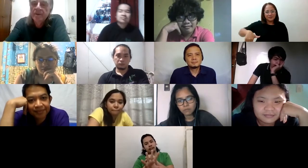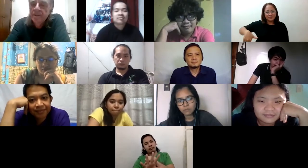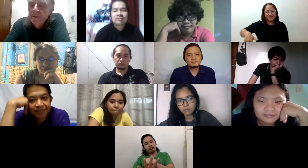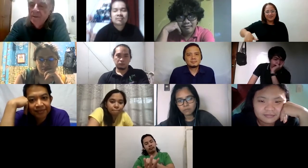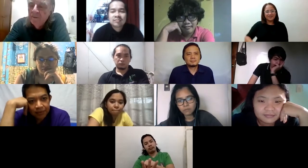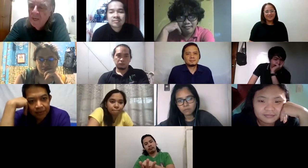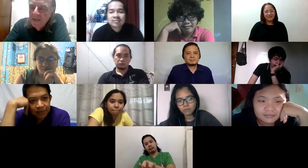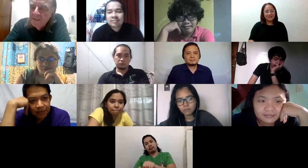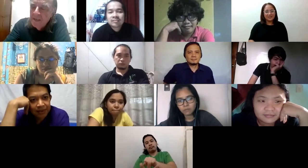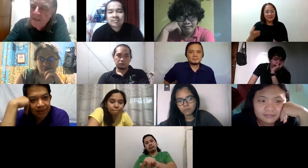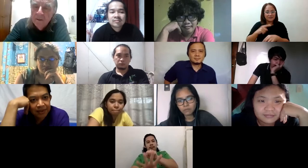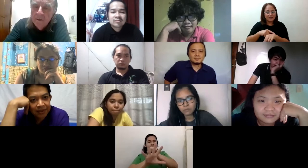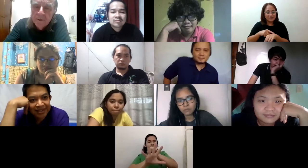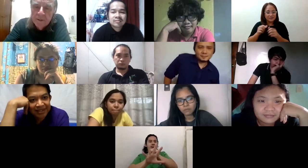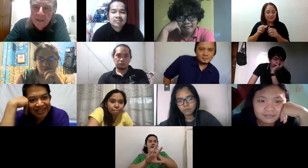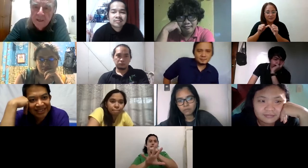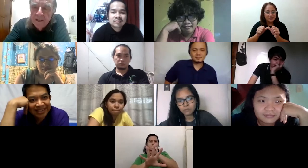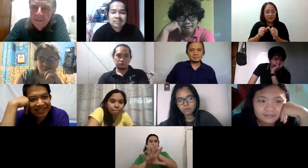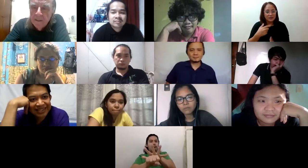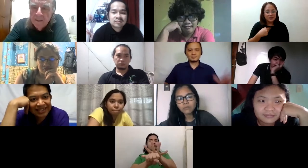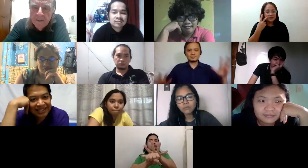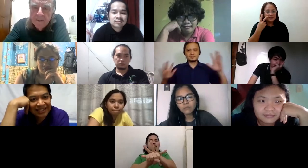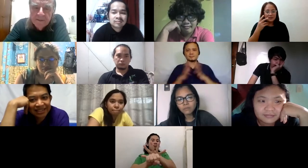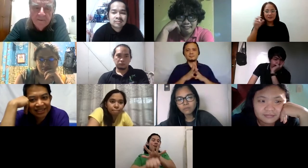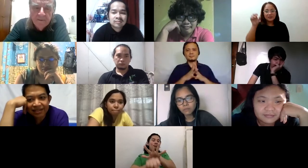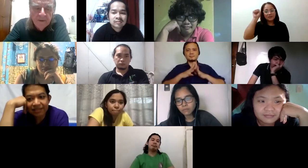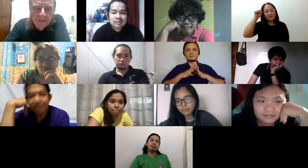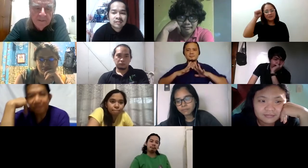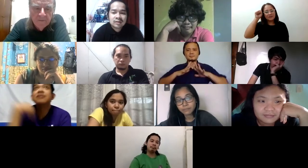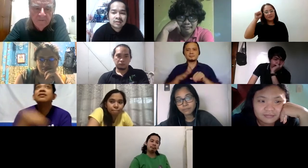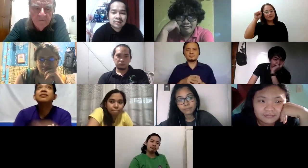continue. Let's take a look, Shock, at the rest of lesson 4.